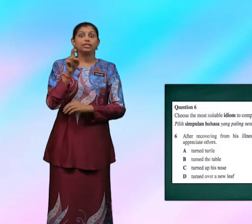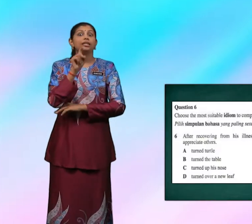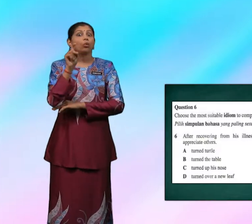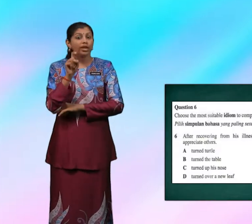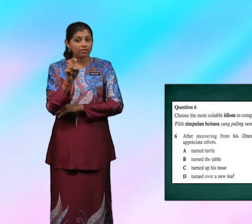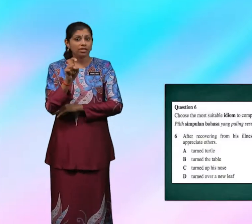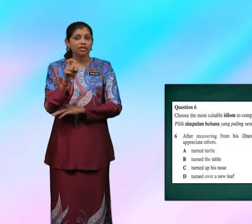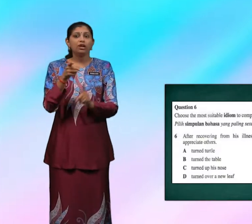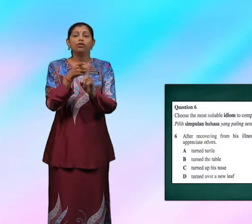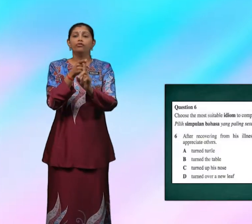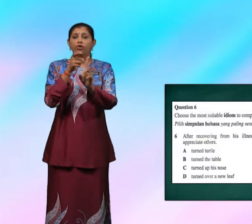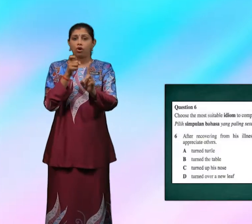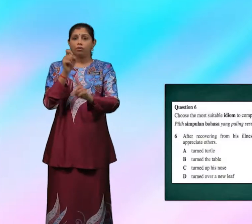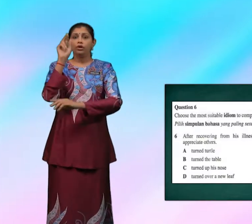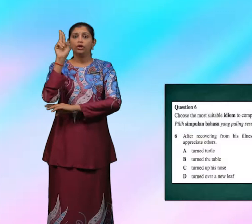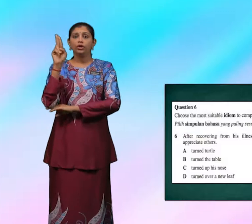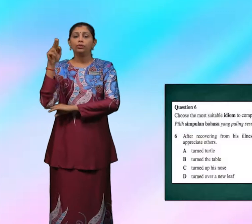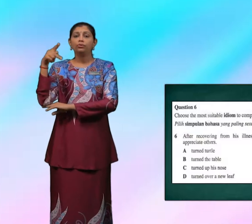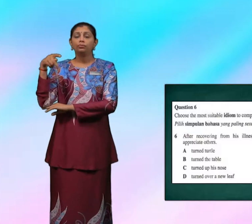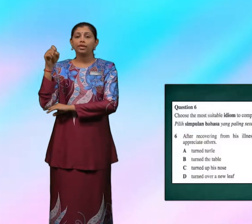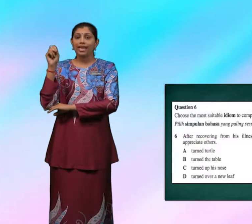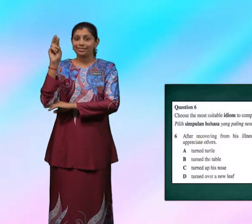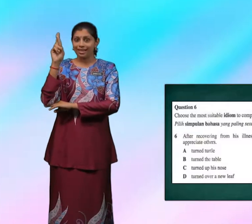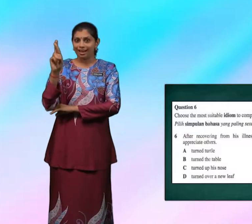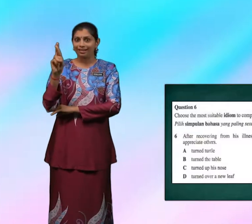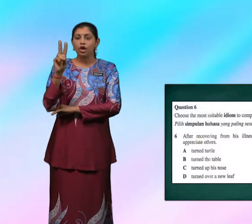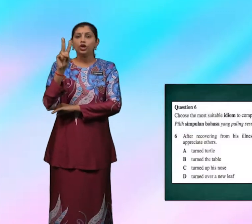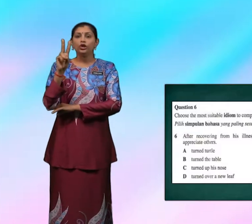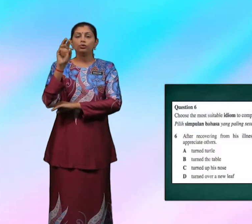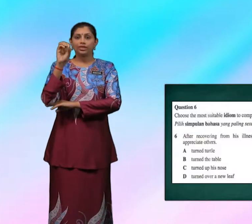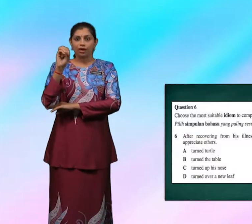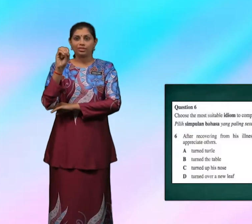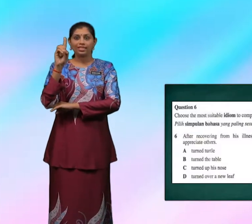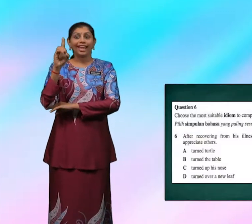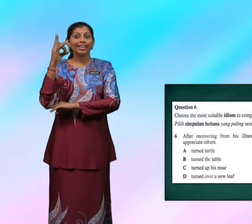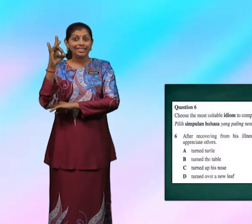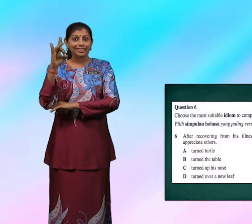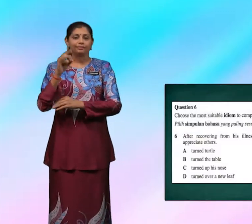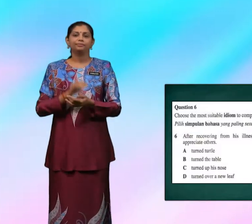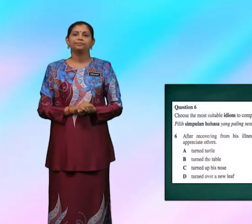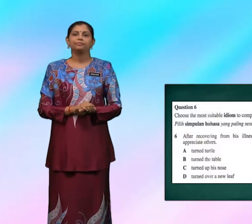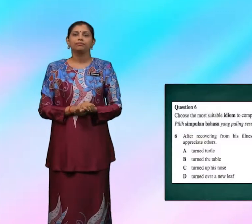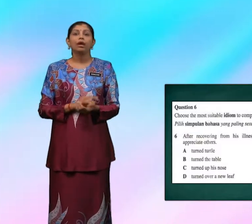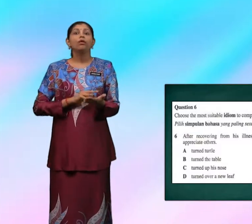a question from UPSR 2018. Read